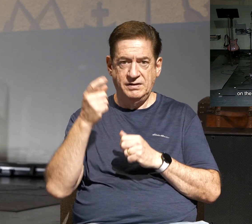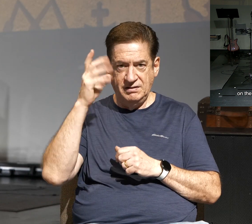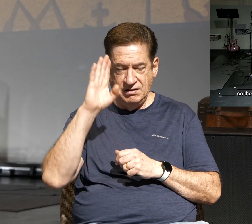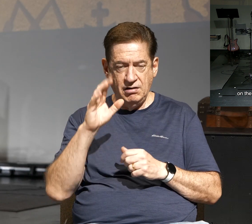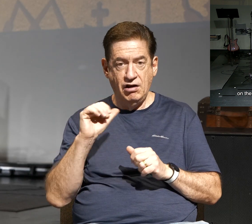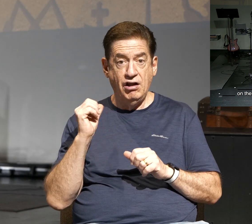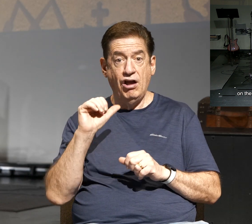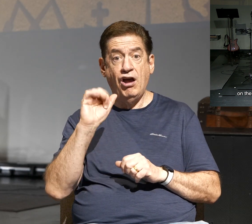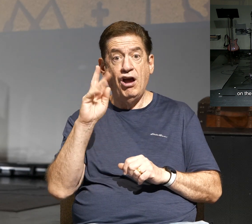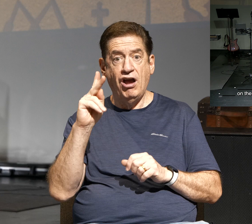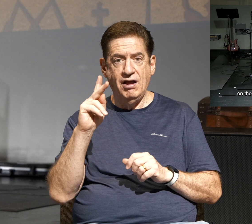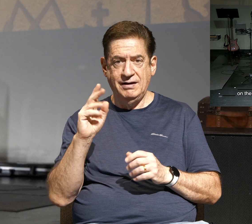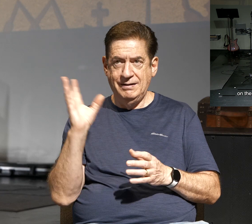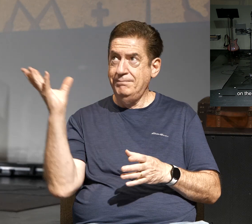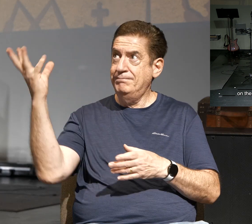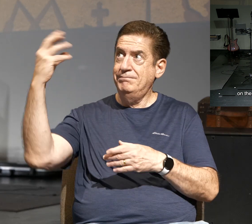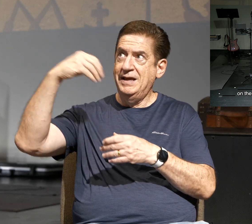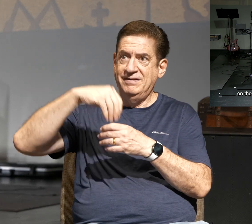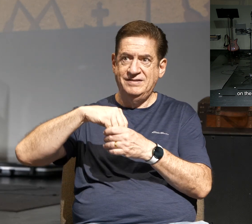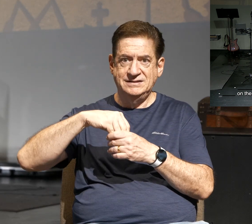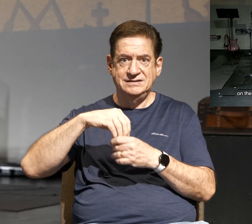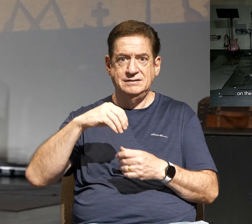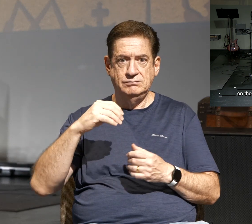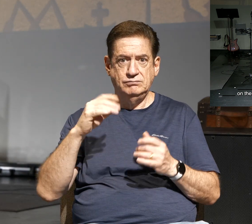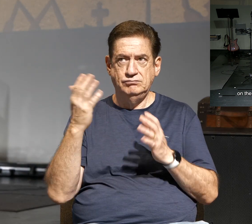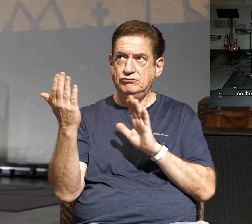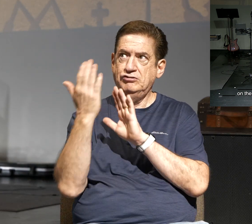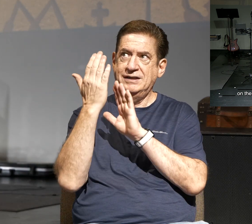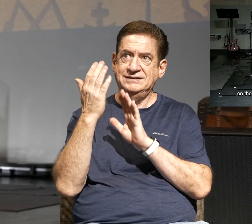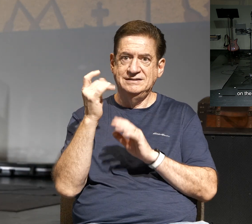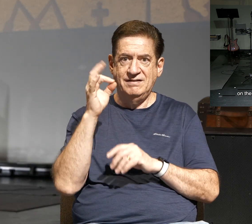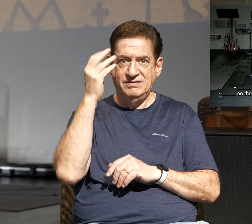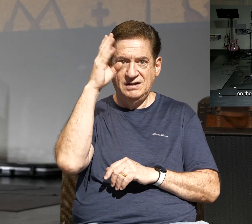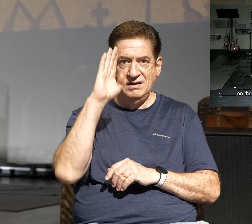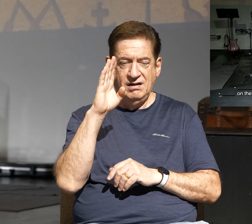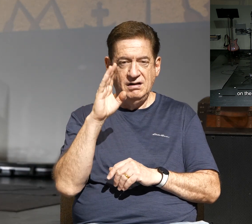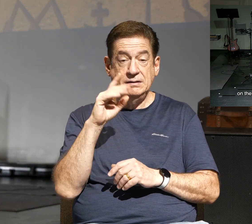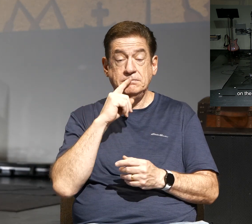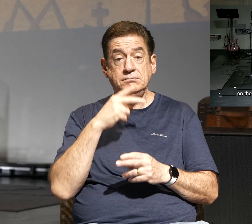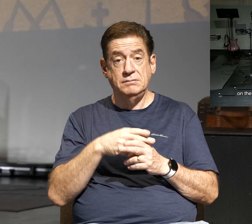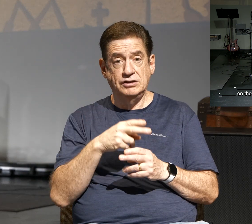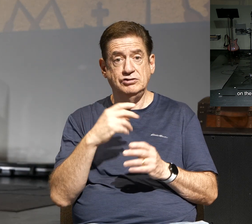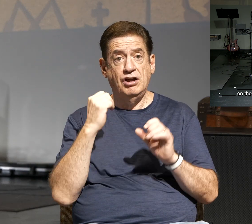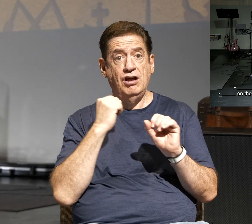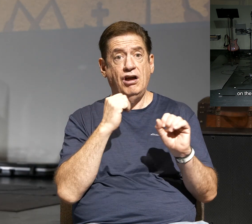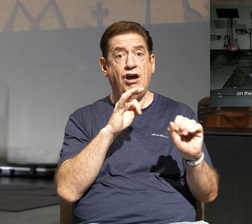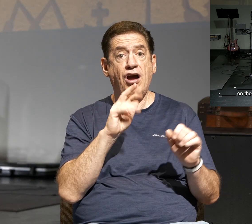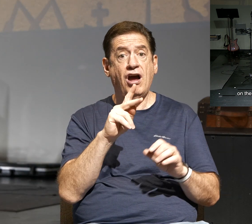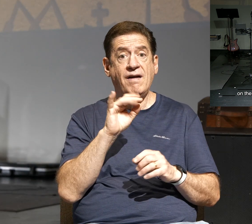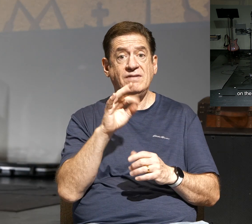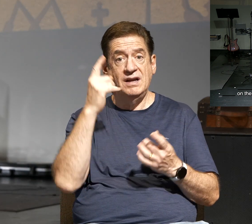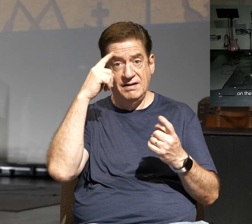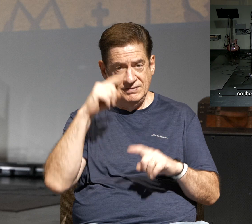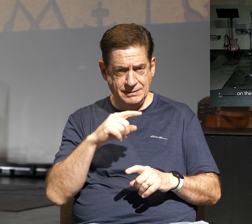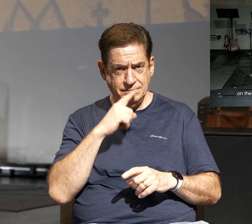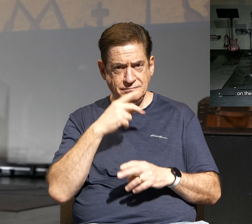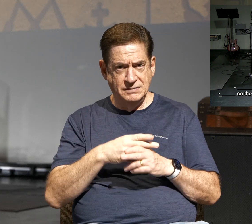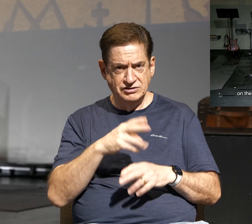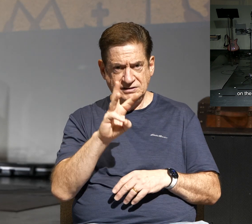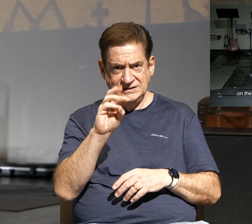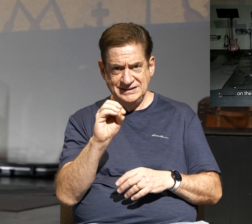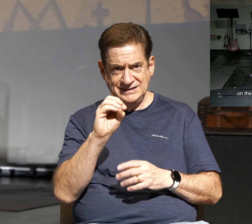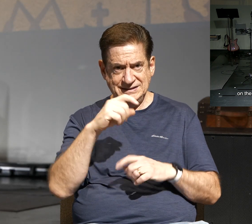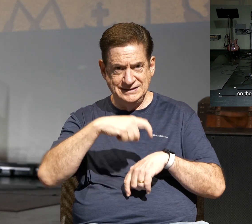of the Covenant is the manifested presence of God. And in fact, it is mentioned, the Ark of the Covenant of the Lord is mentioned 16 times